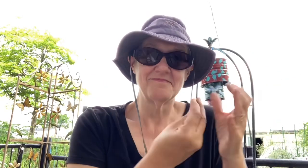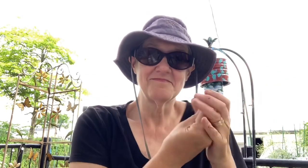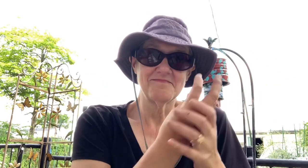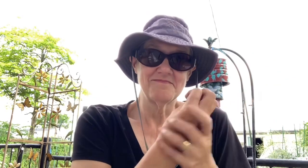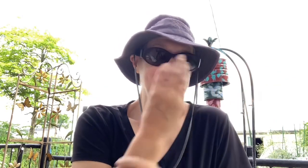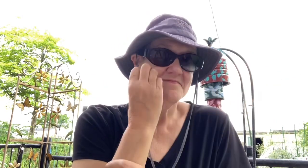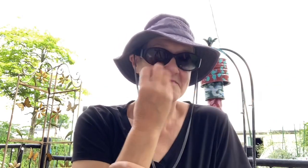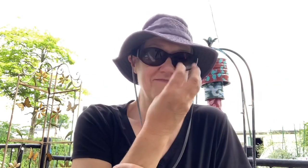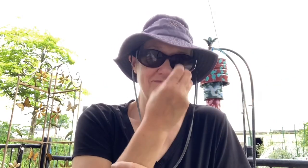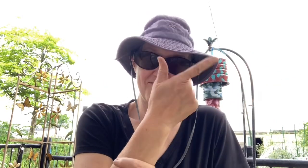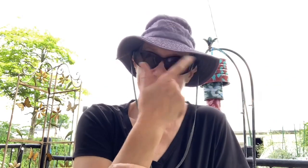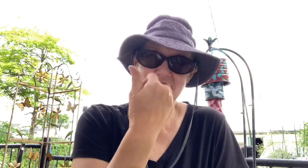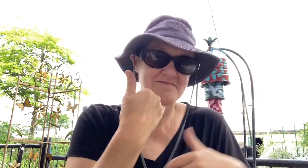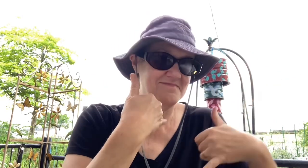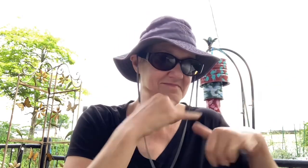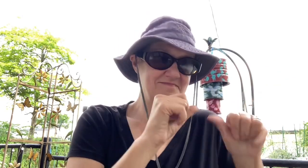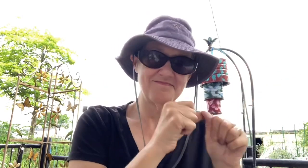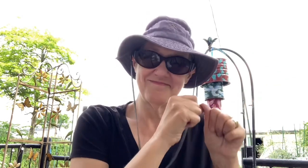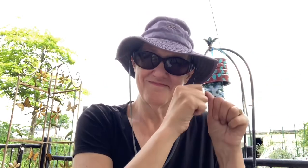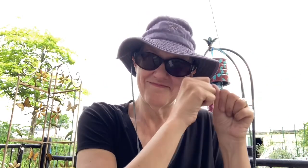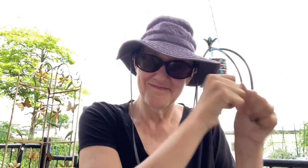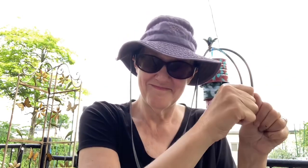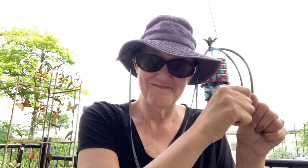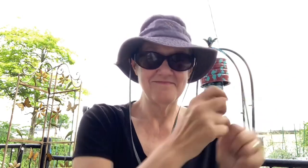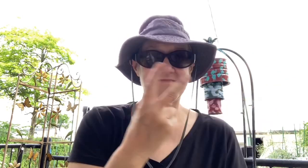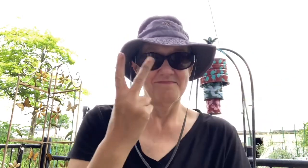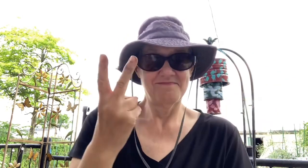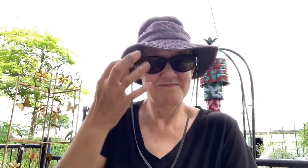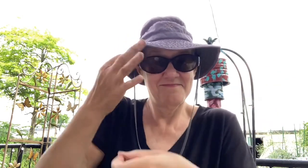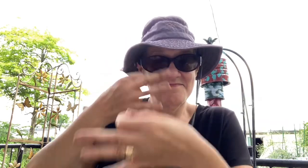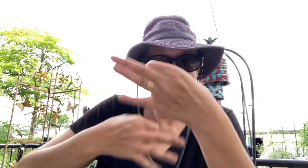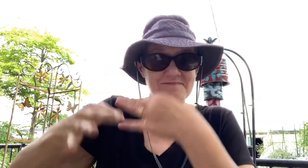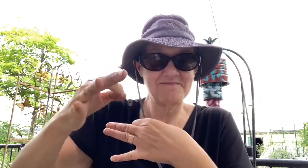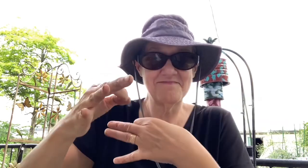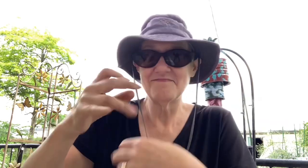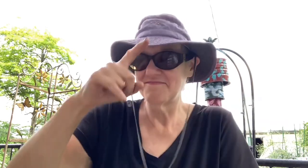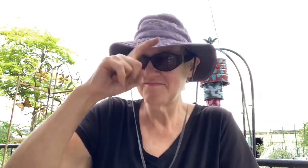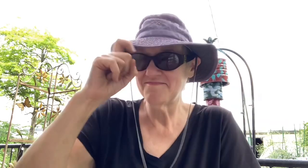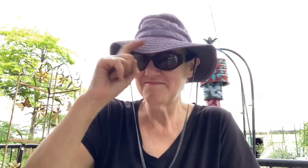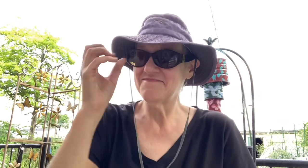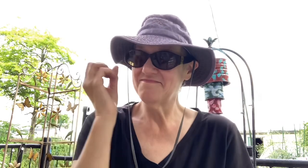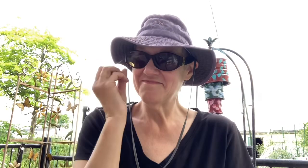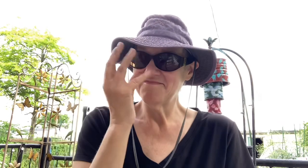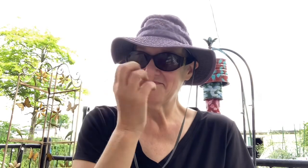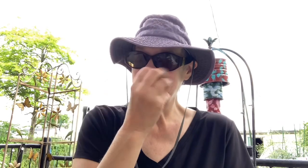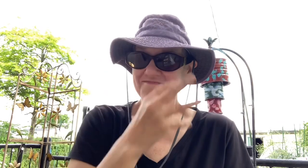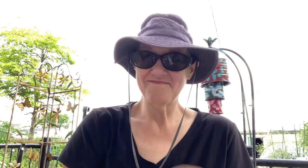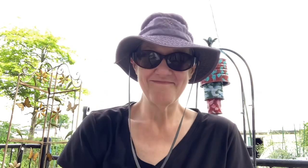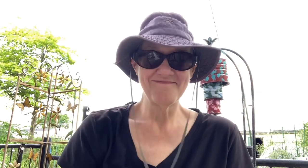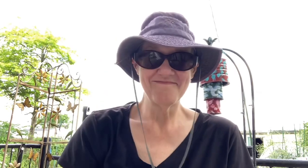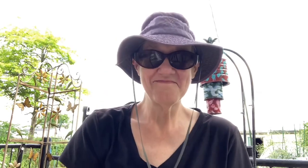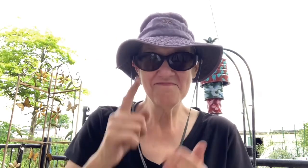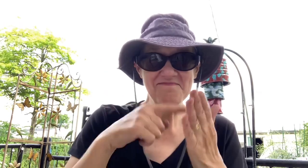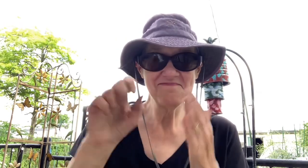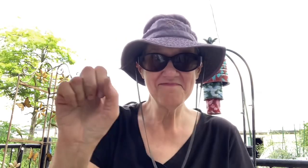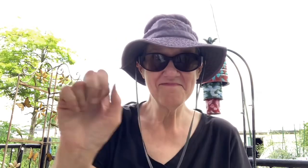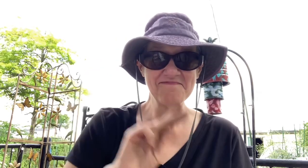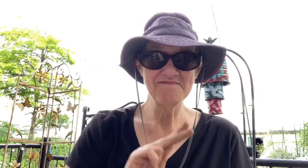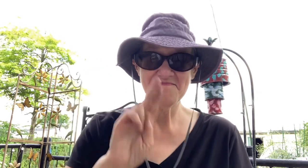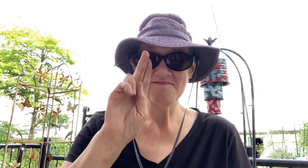2, I left the spring flowers because they're still going. And 2, I replaced the spring flowers for summer flowers.